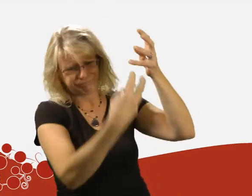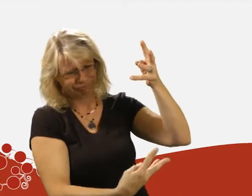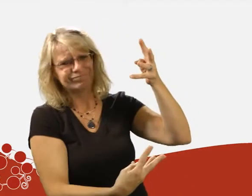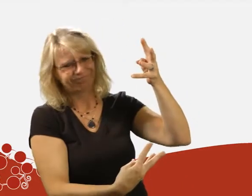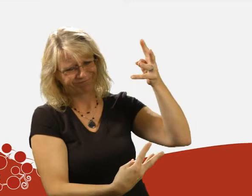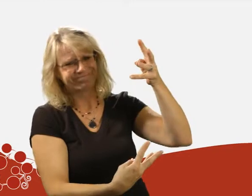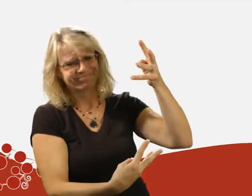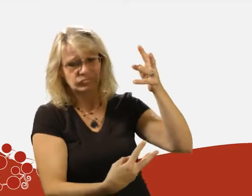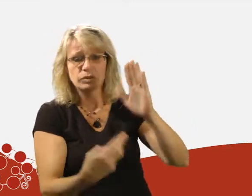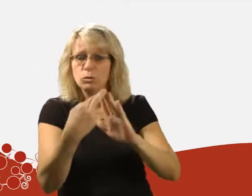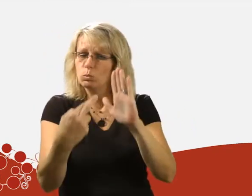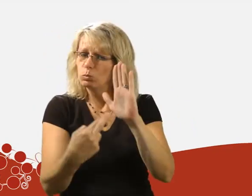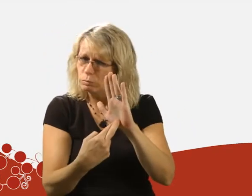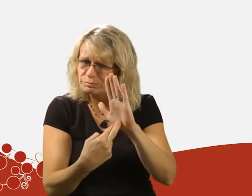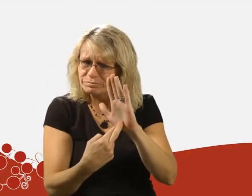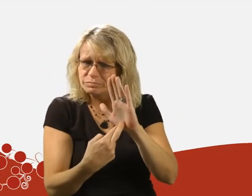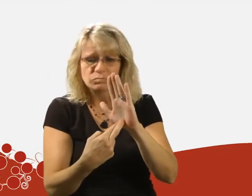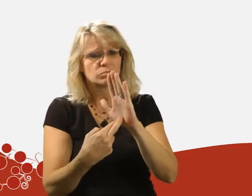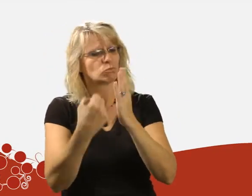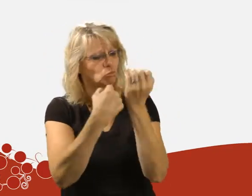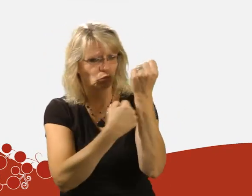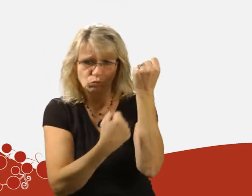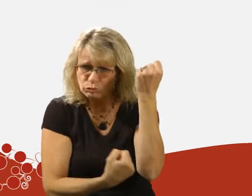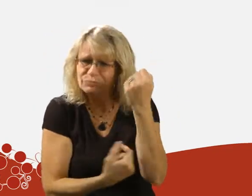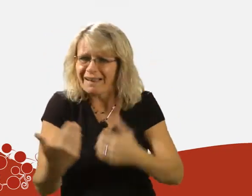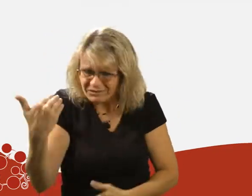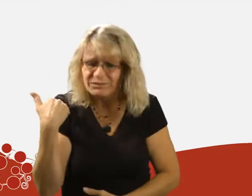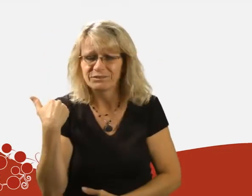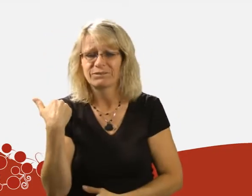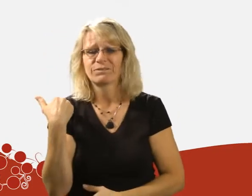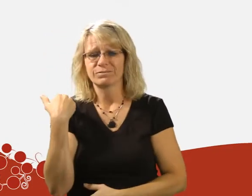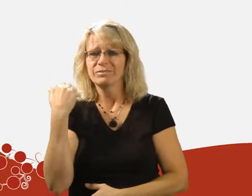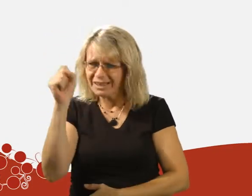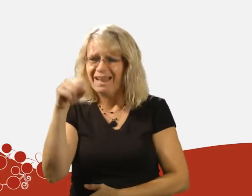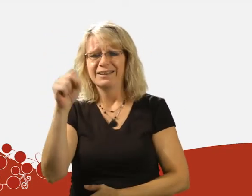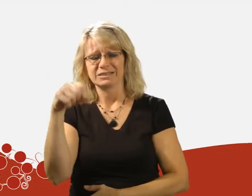There are so many ways to use classifiers, and although there are structural rules to follow,